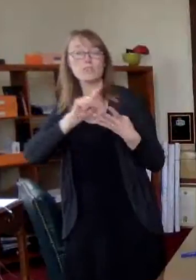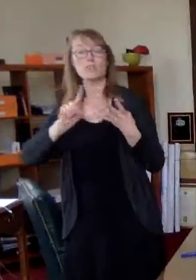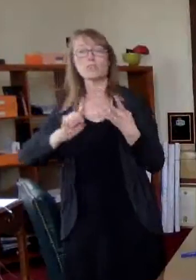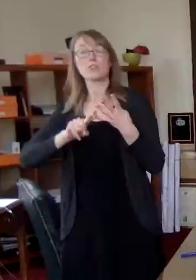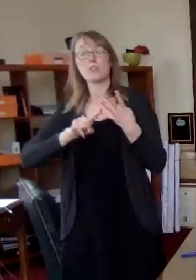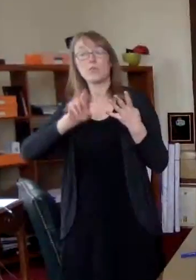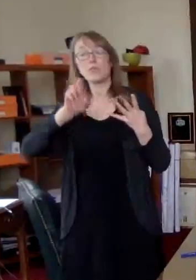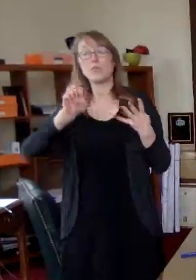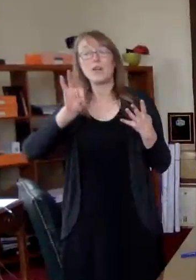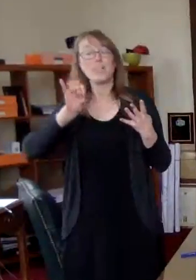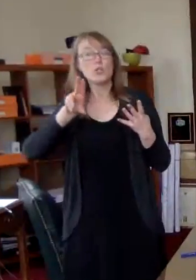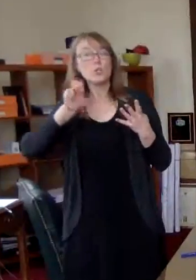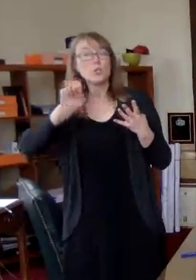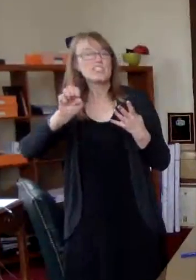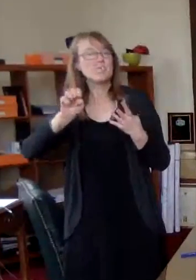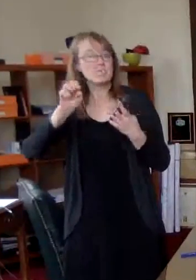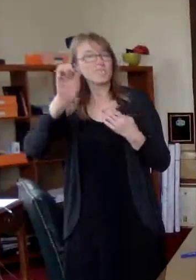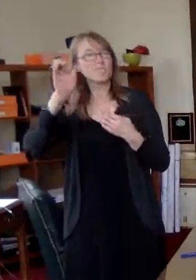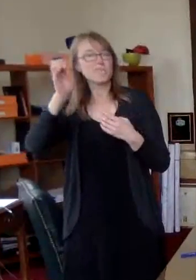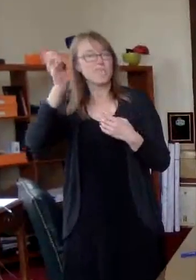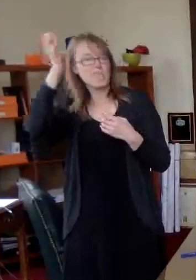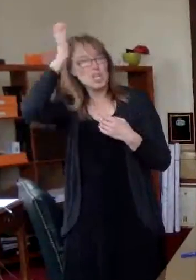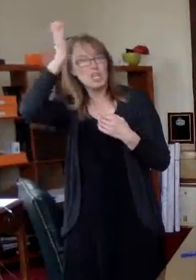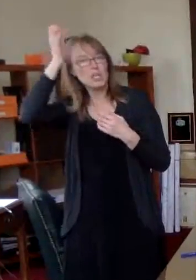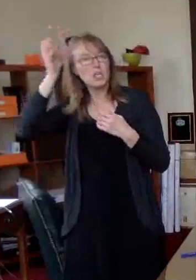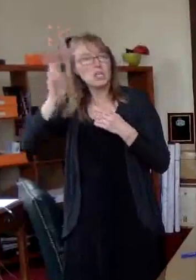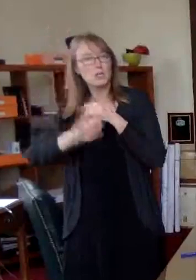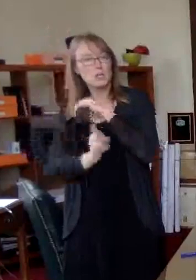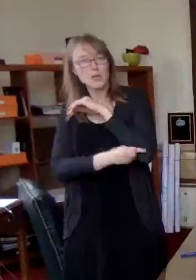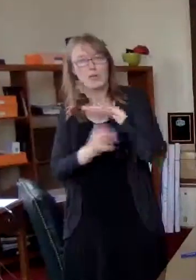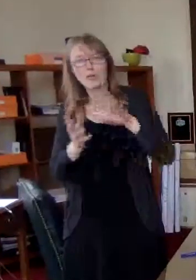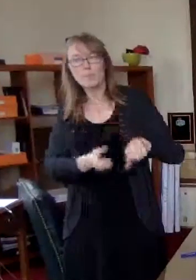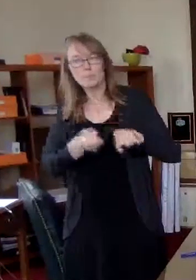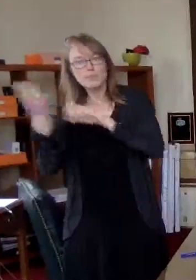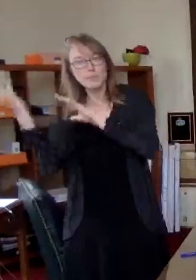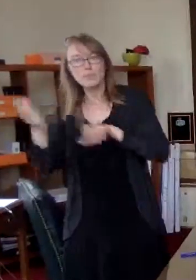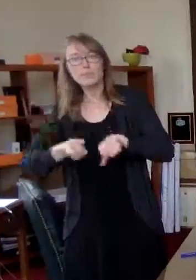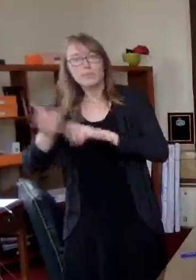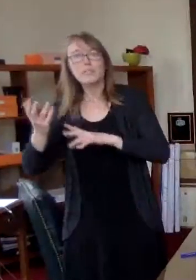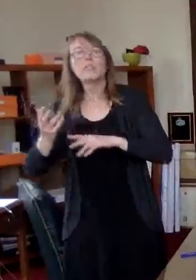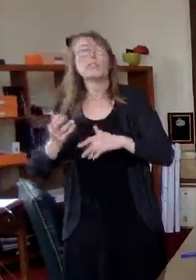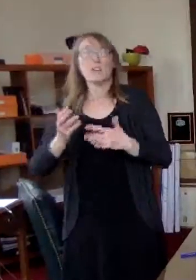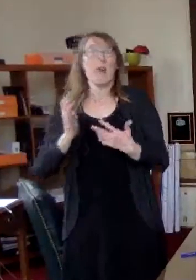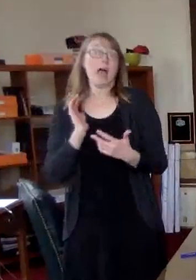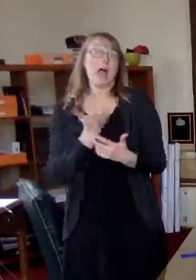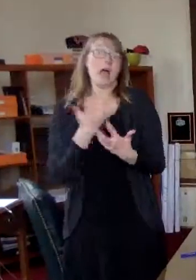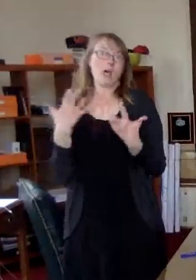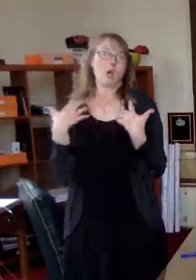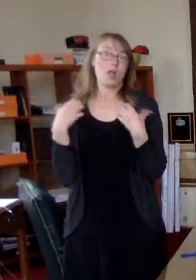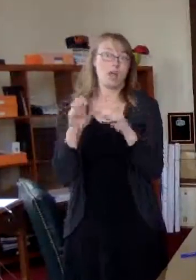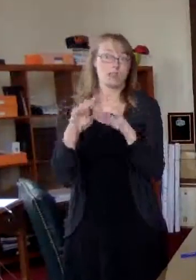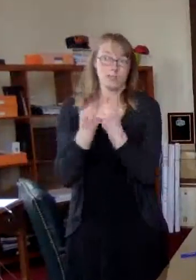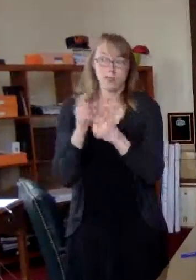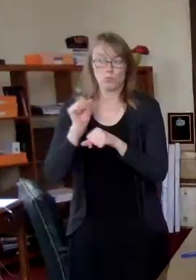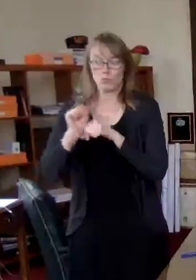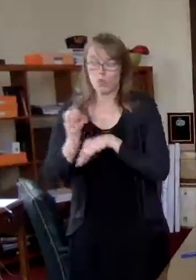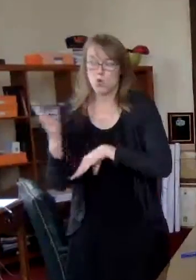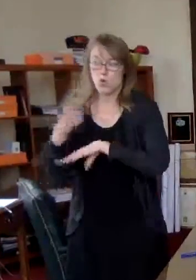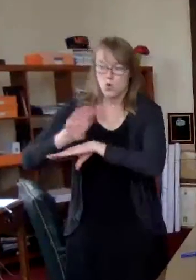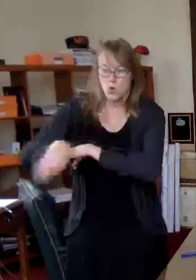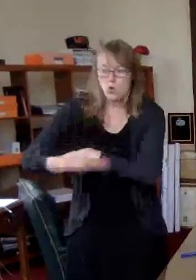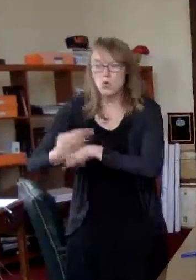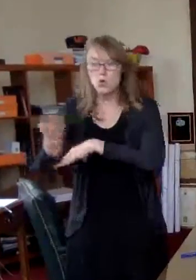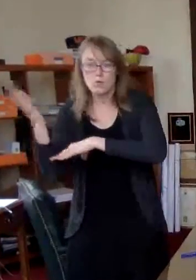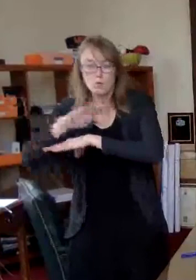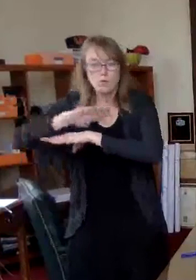street department. Now, I know I'm leaving our health department, for goodness sake, who is working round the clock on this, doing contact